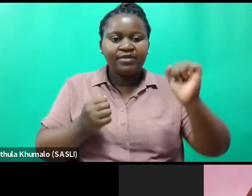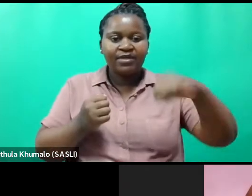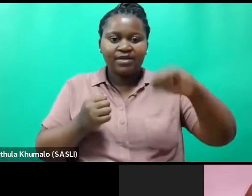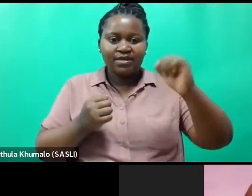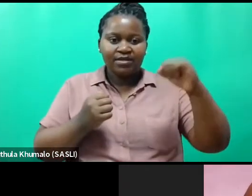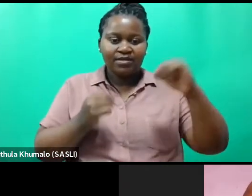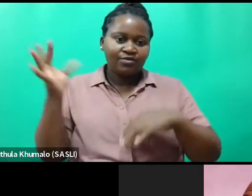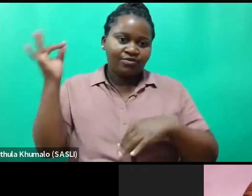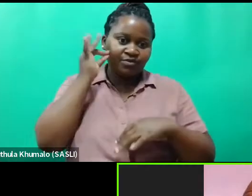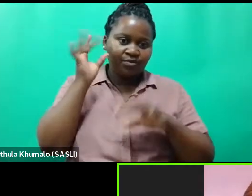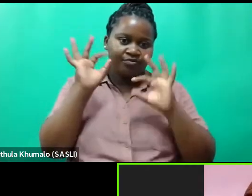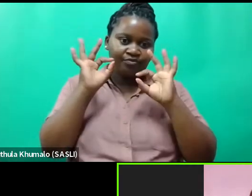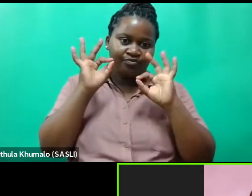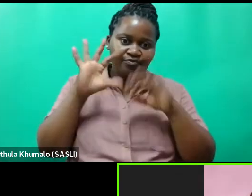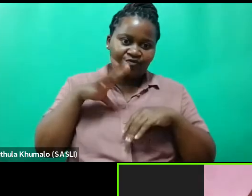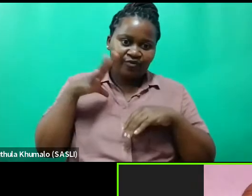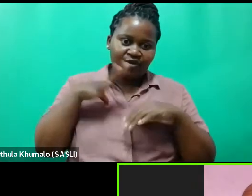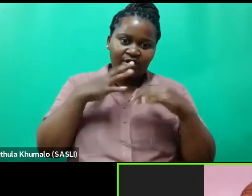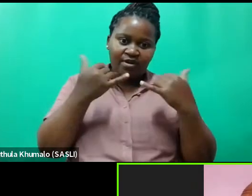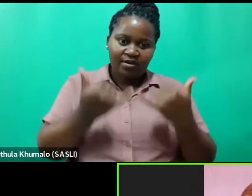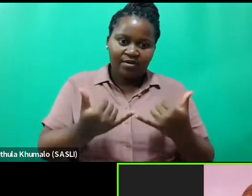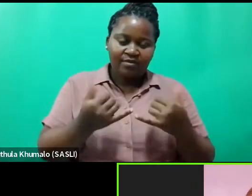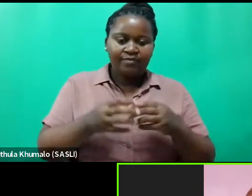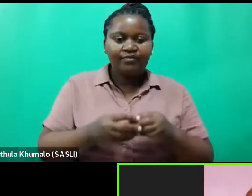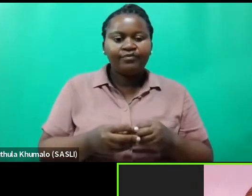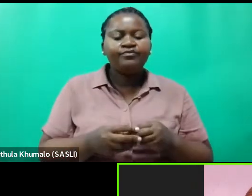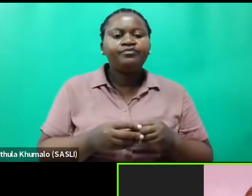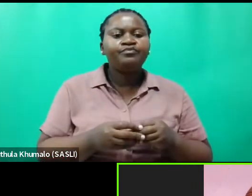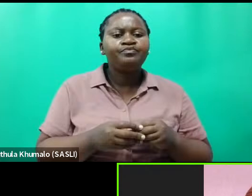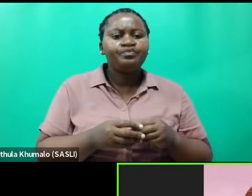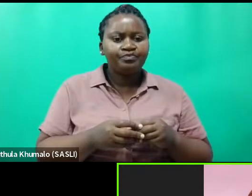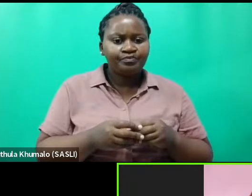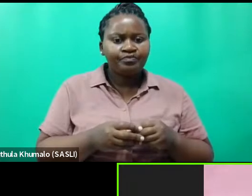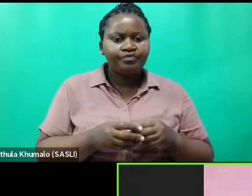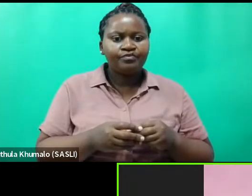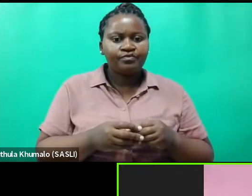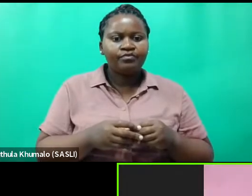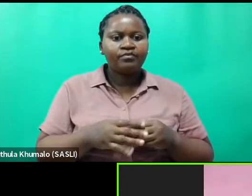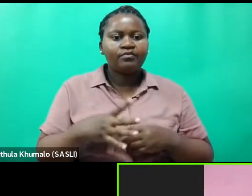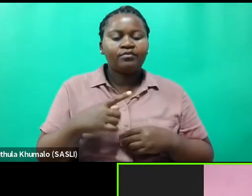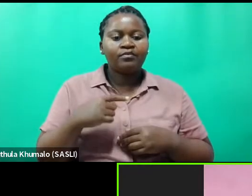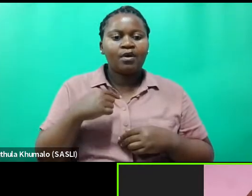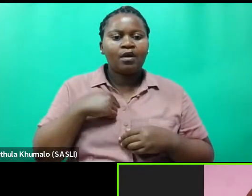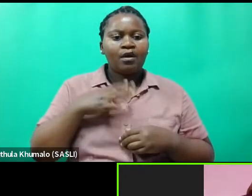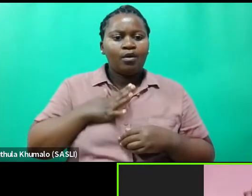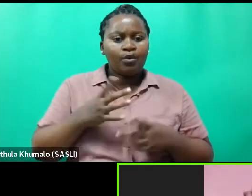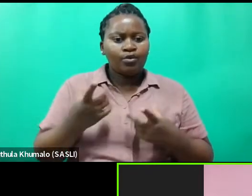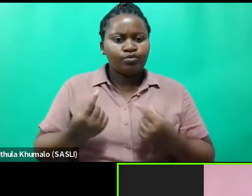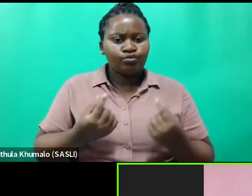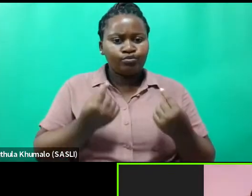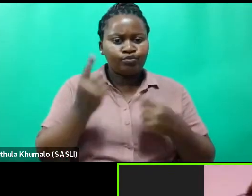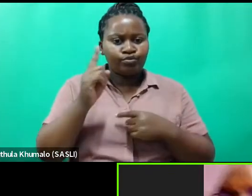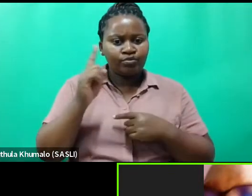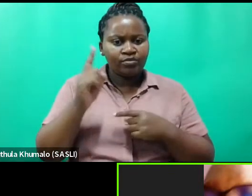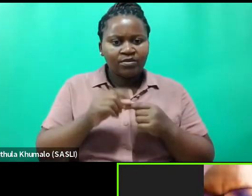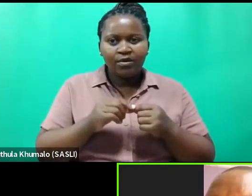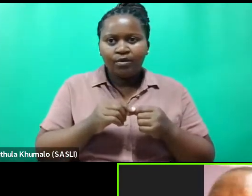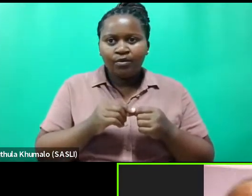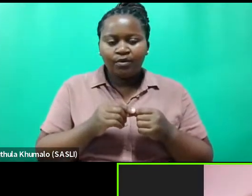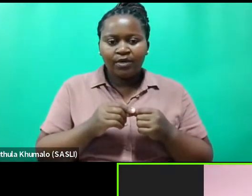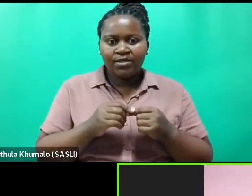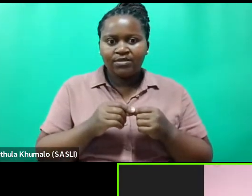you. Yeah, I just want my presentation to come on. Can you just give me maybe 1 or 2 minutes to do